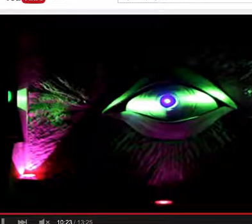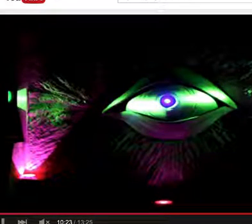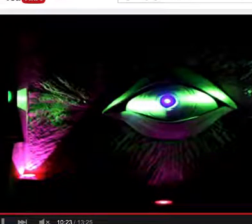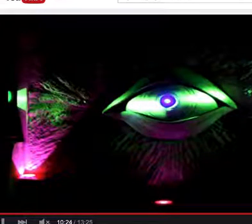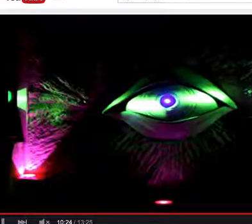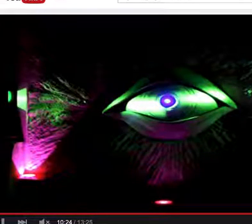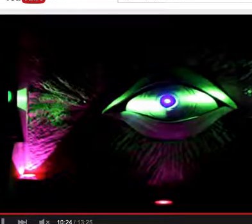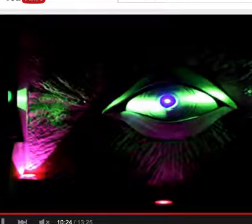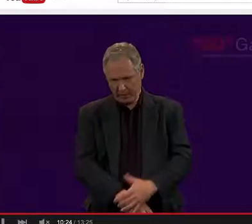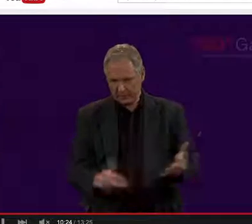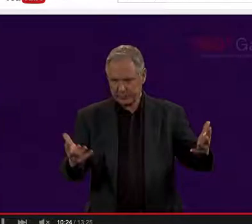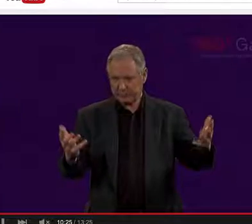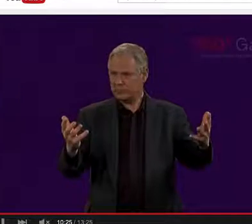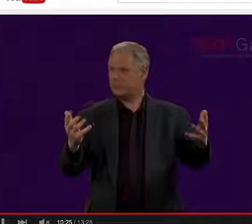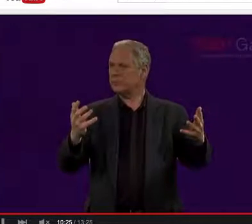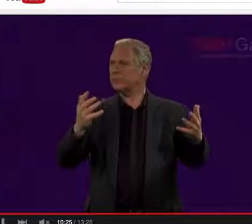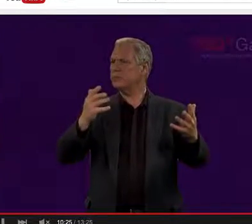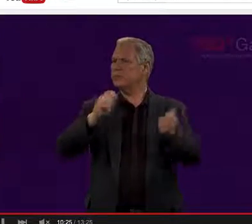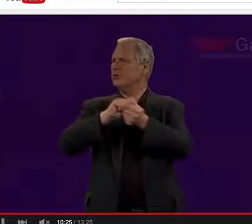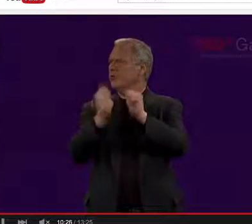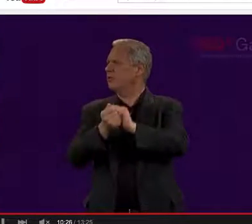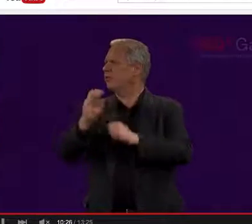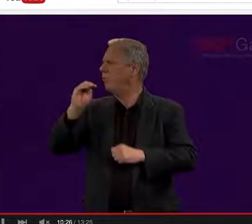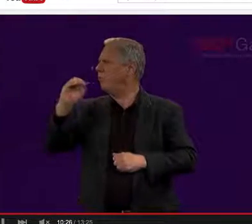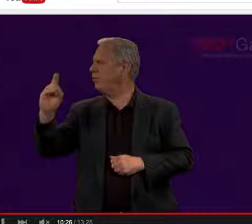We fixed around with the colors.